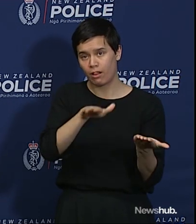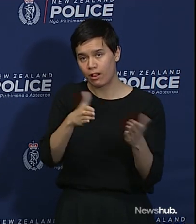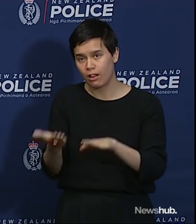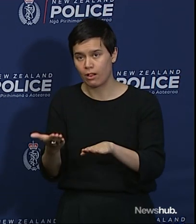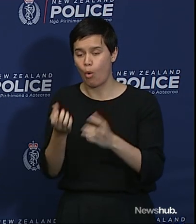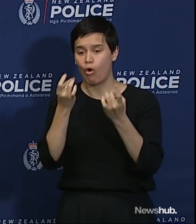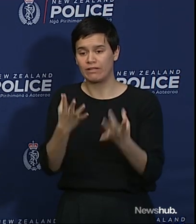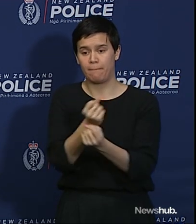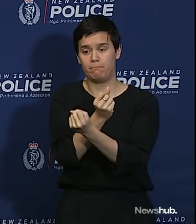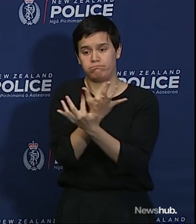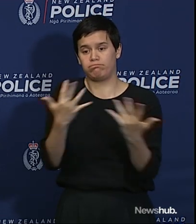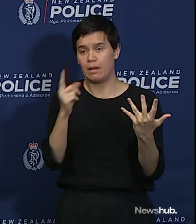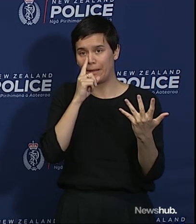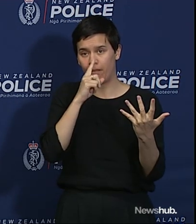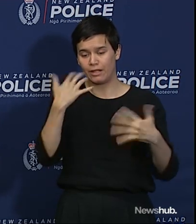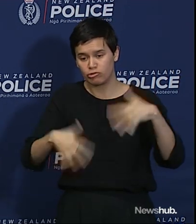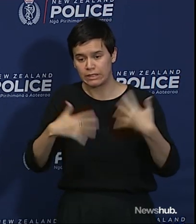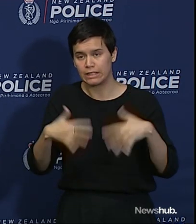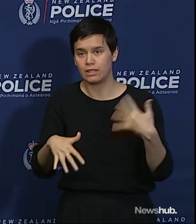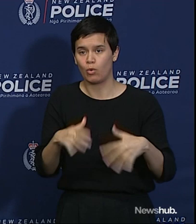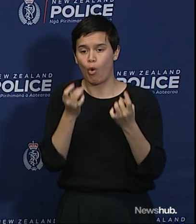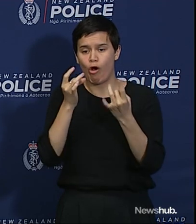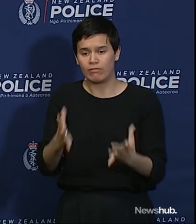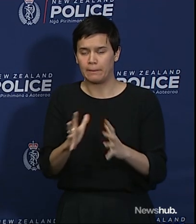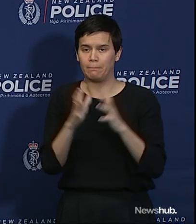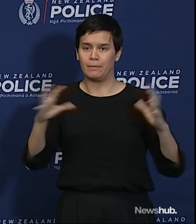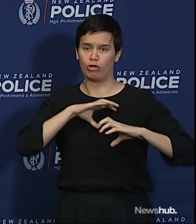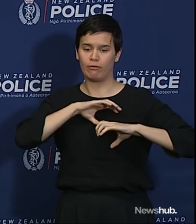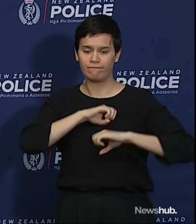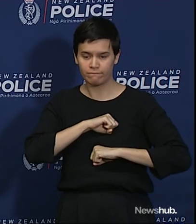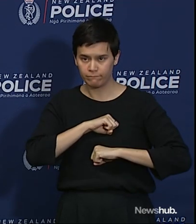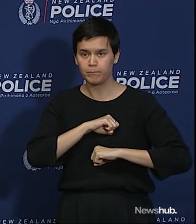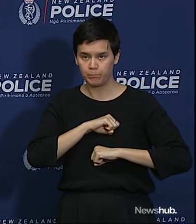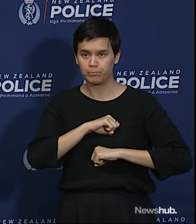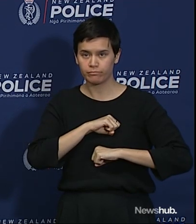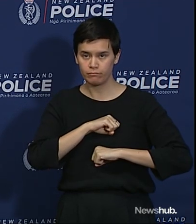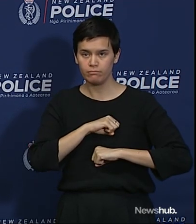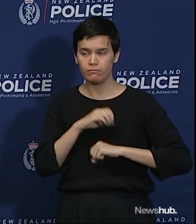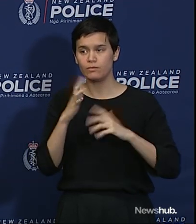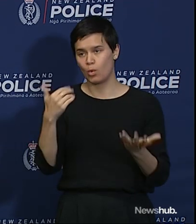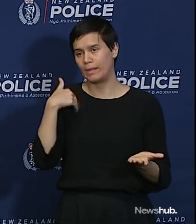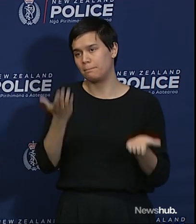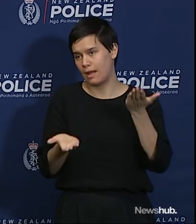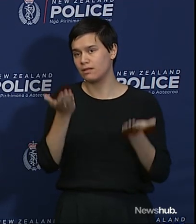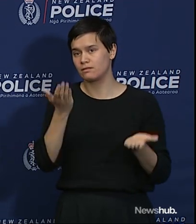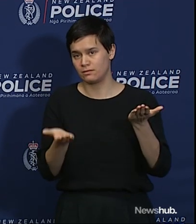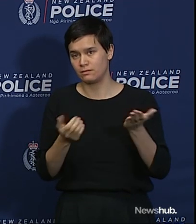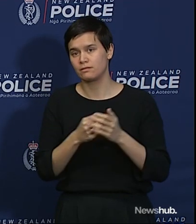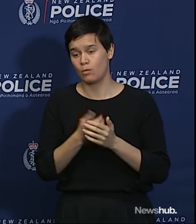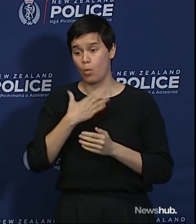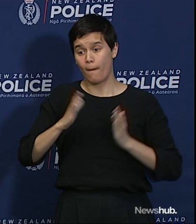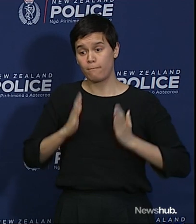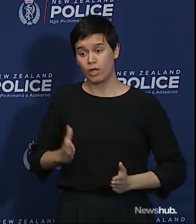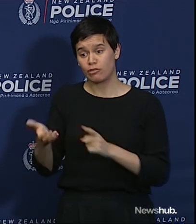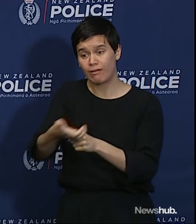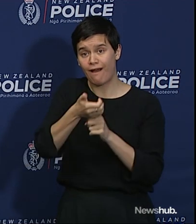and unspeakable grief. There is always a delicate balancing act when it comes to recovery operations